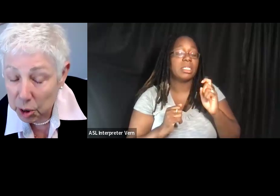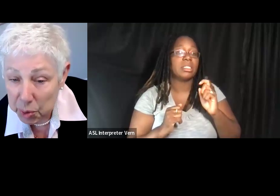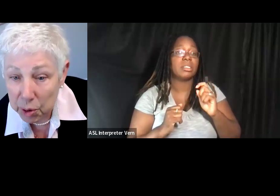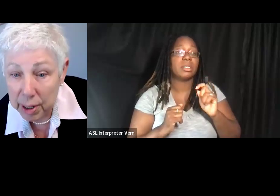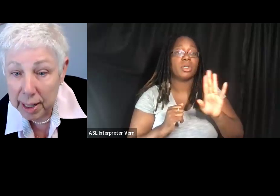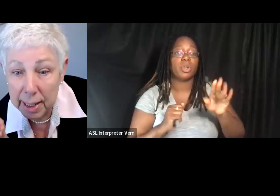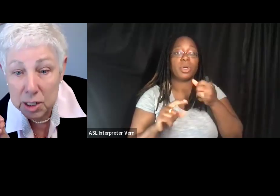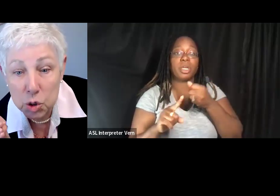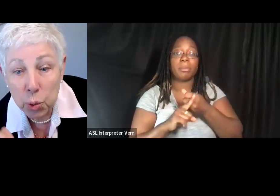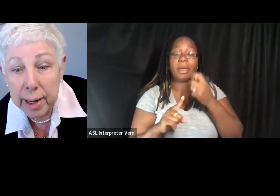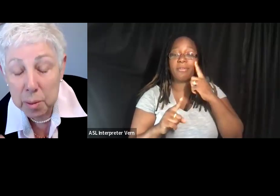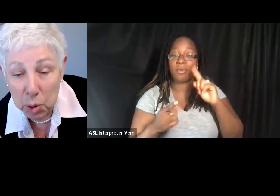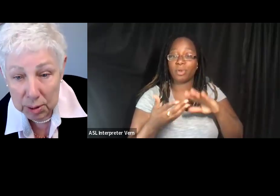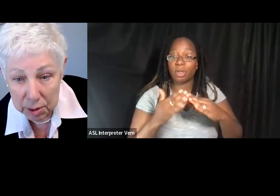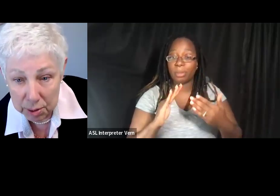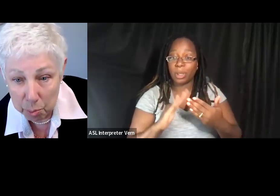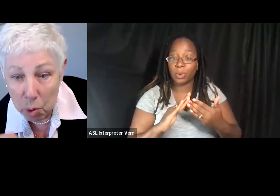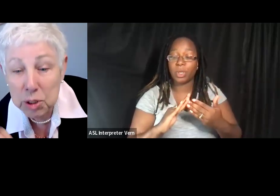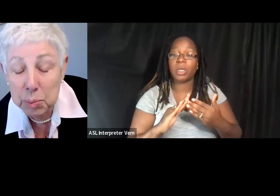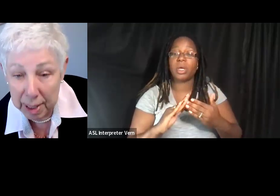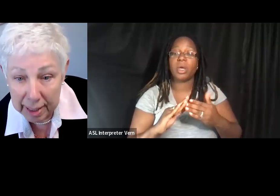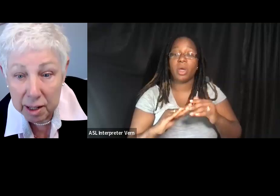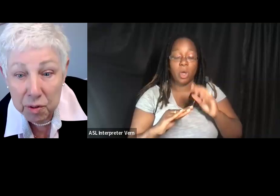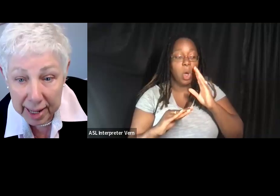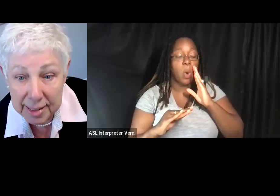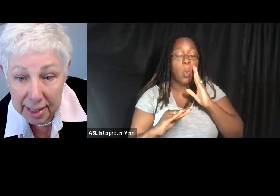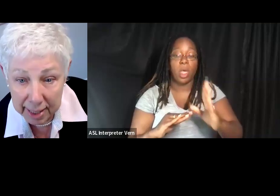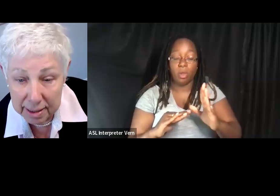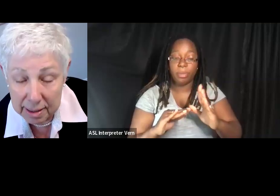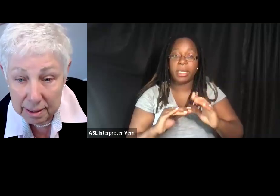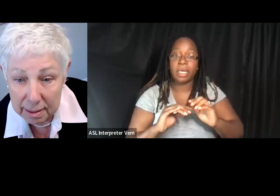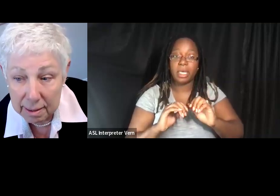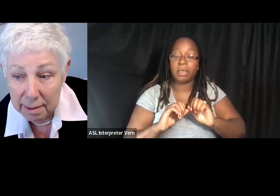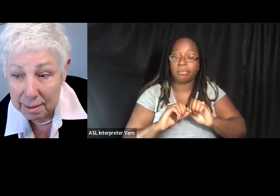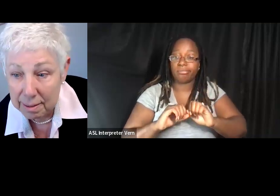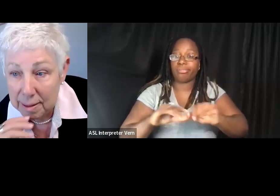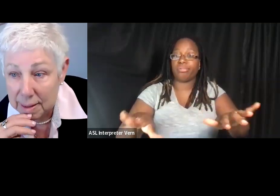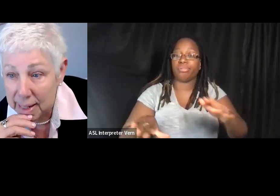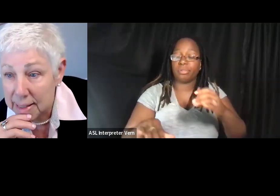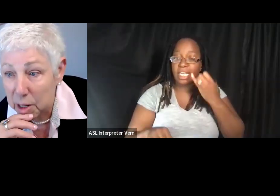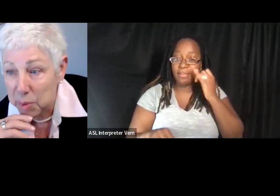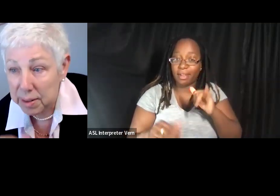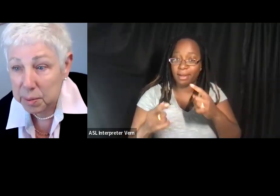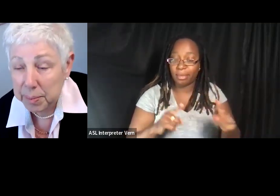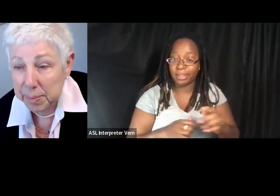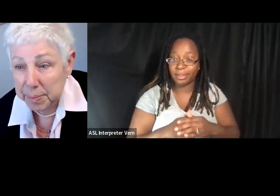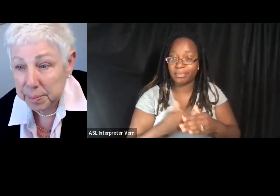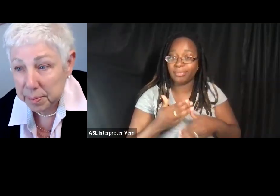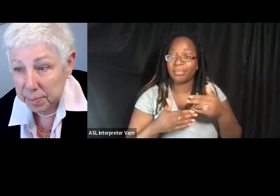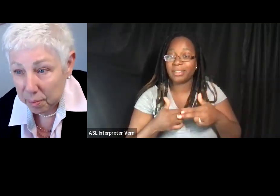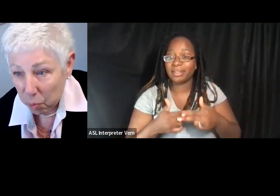in the community is greatly multiplied if that is the case. Next slide, please.